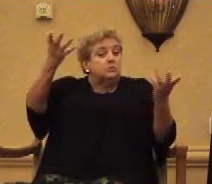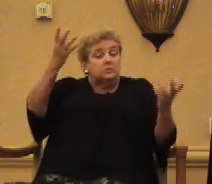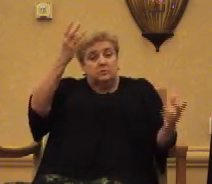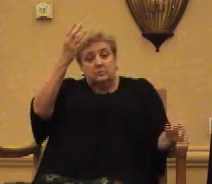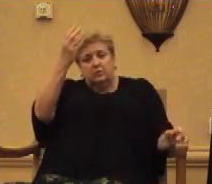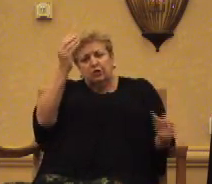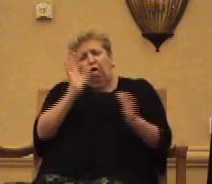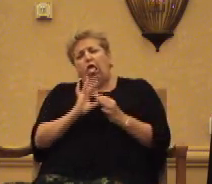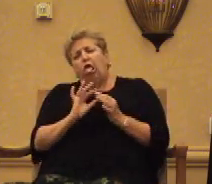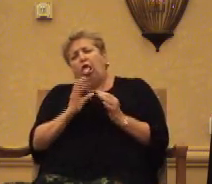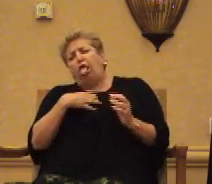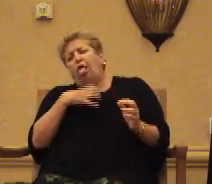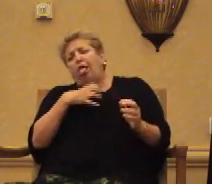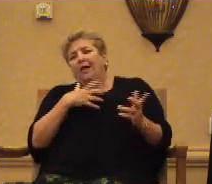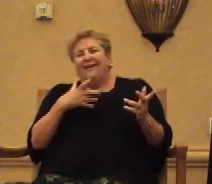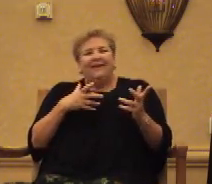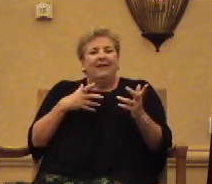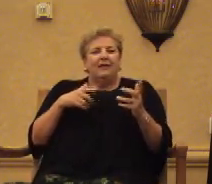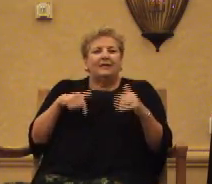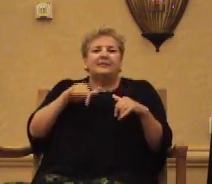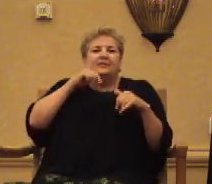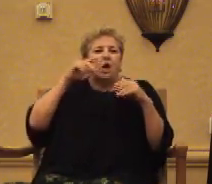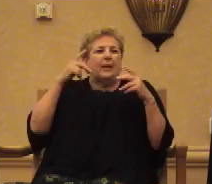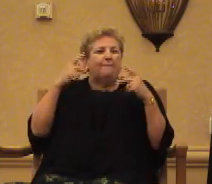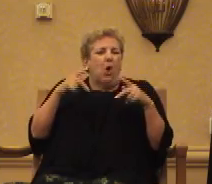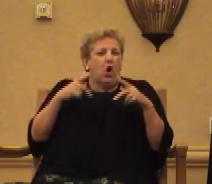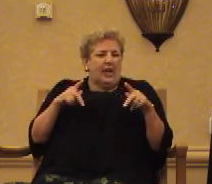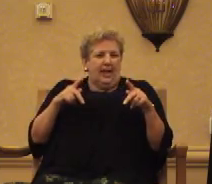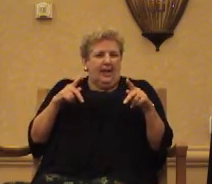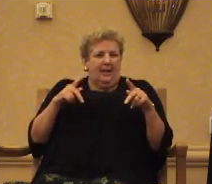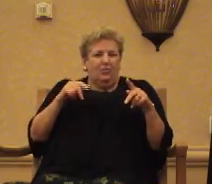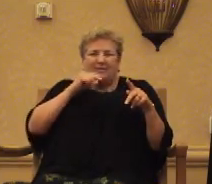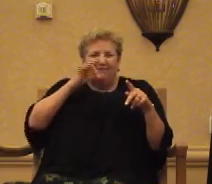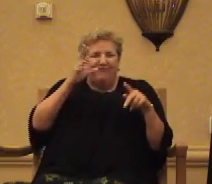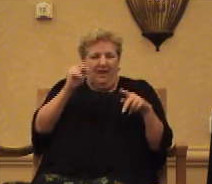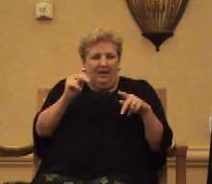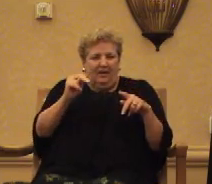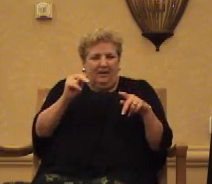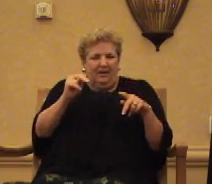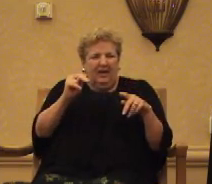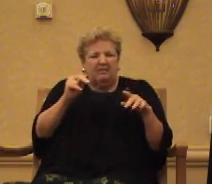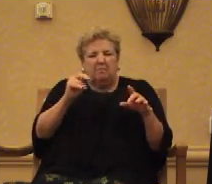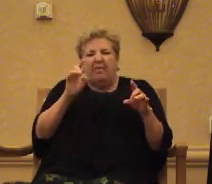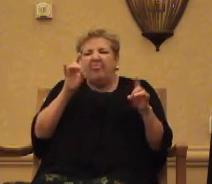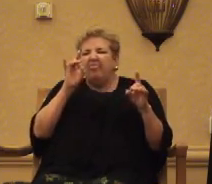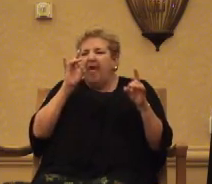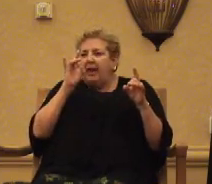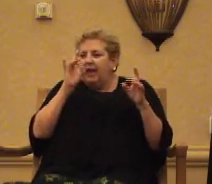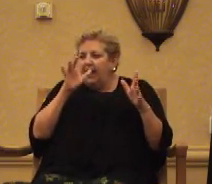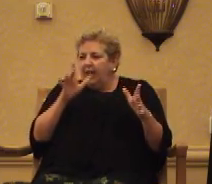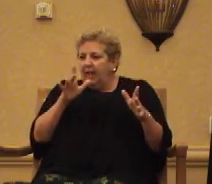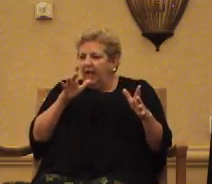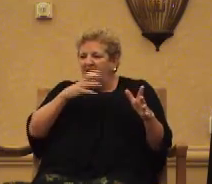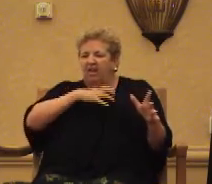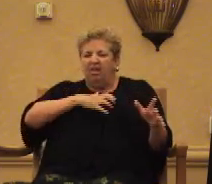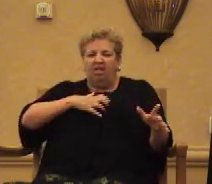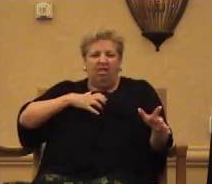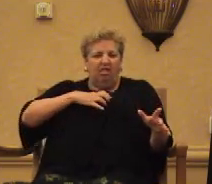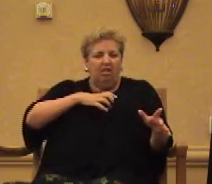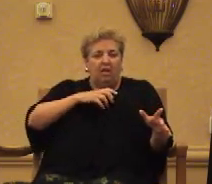and this is not a party, this is pathetic. It's horrible. I don't bathe anymore. I loathe